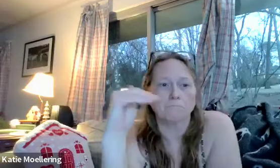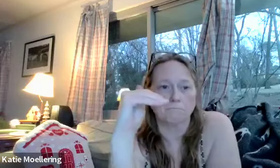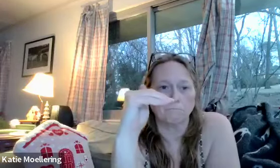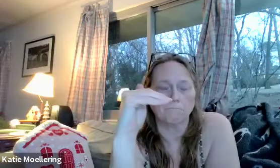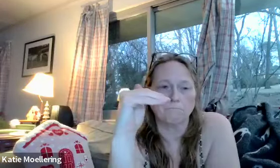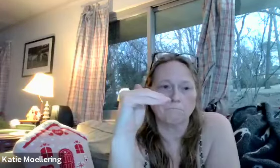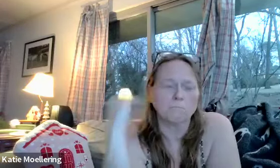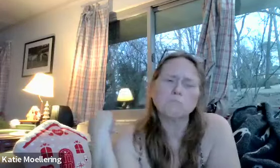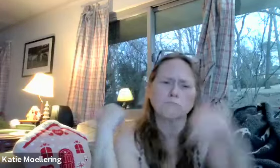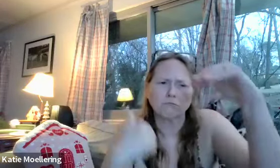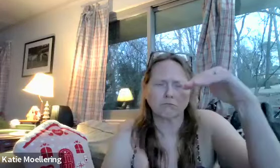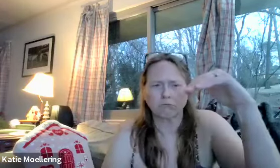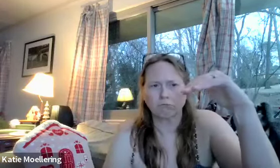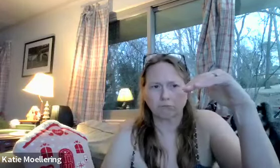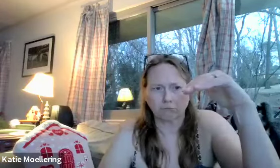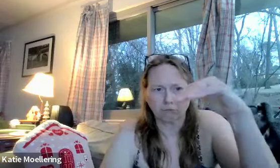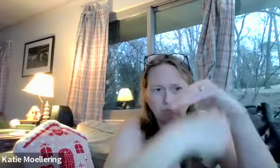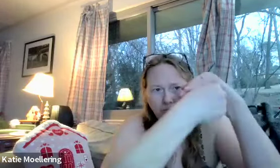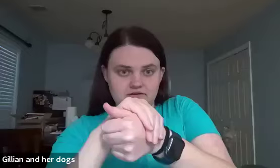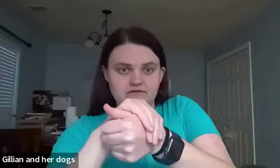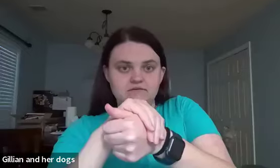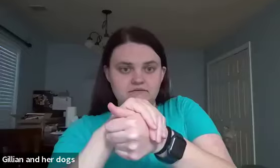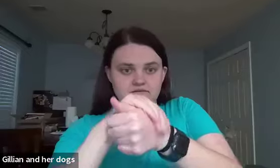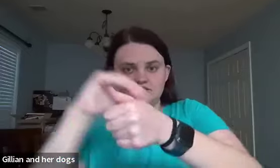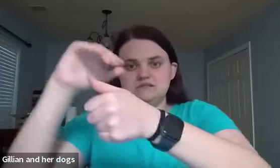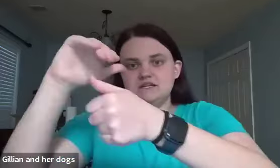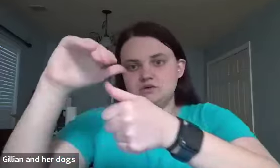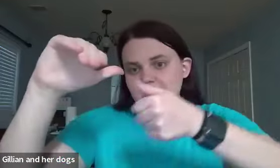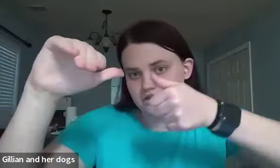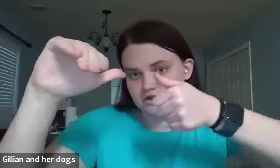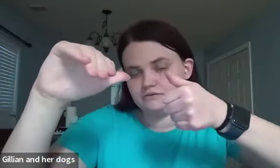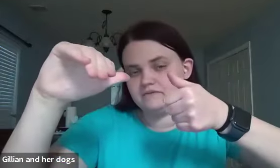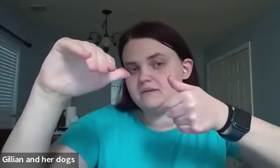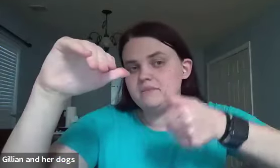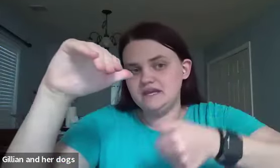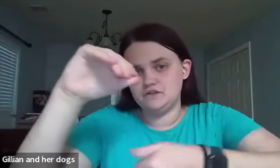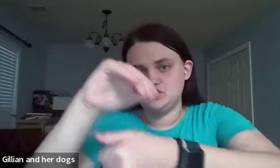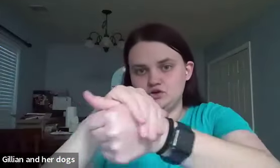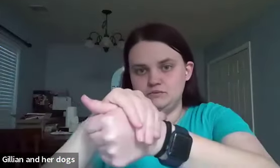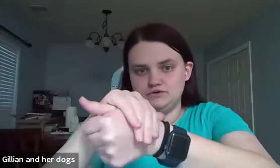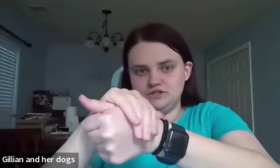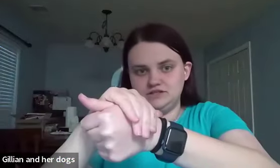your thumb underneath, hide. So it's like you're thinking about making the turtle motion.